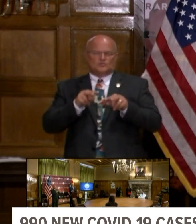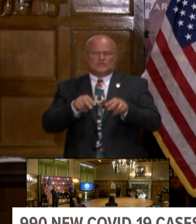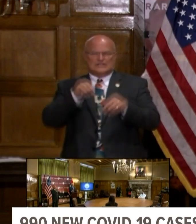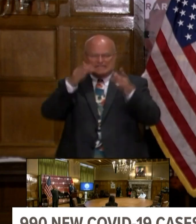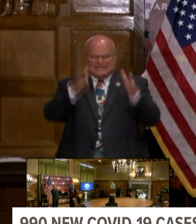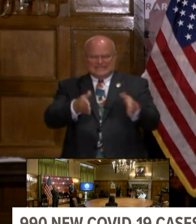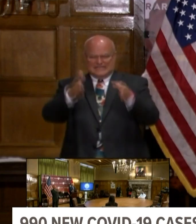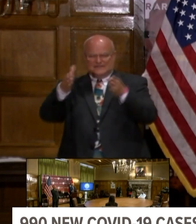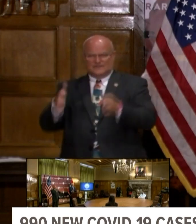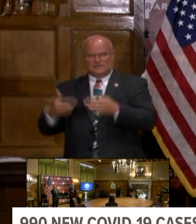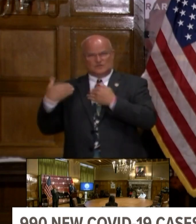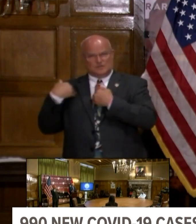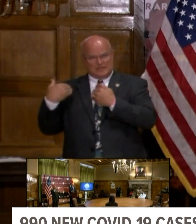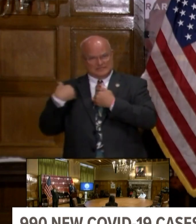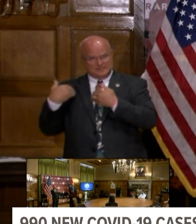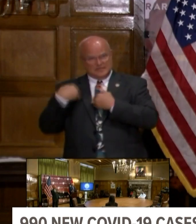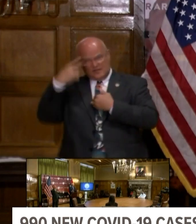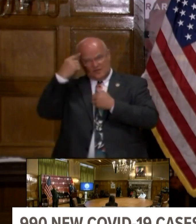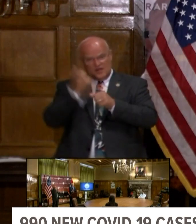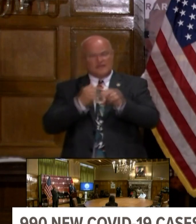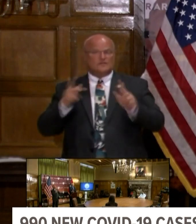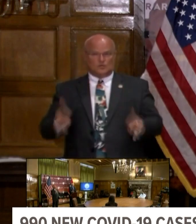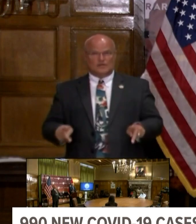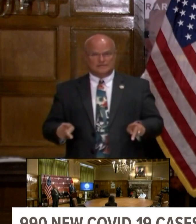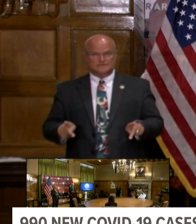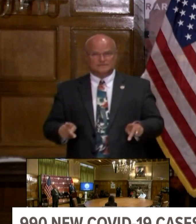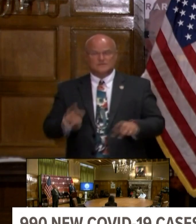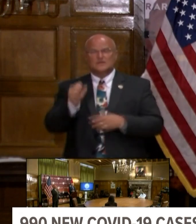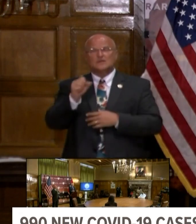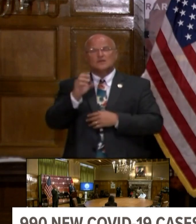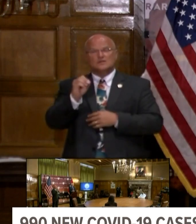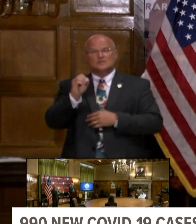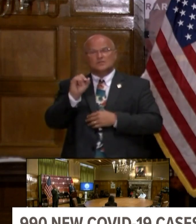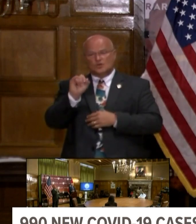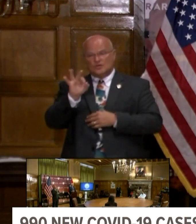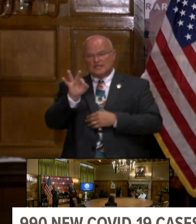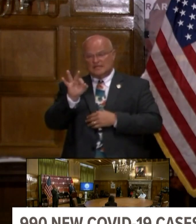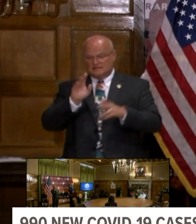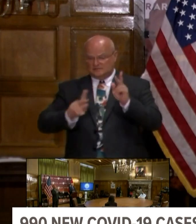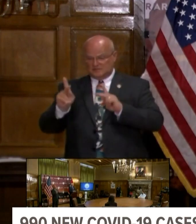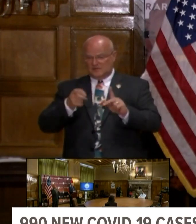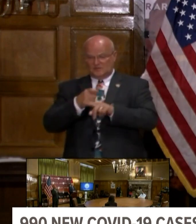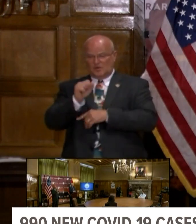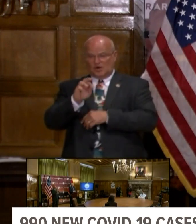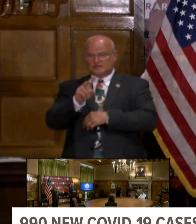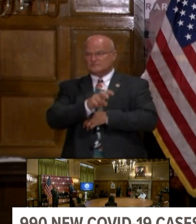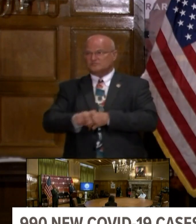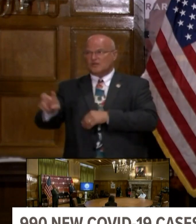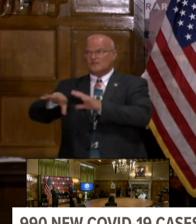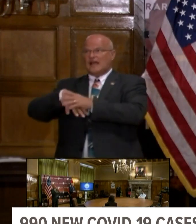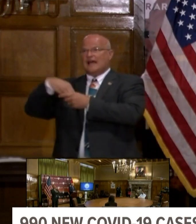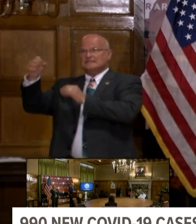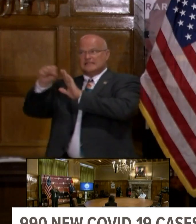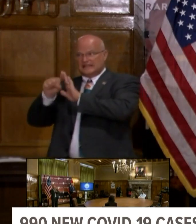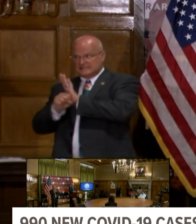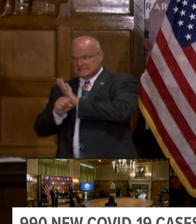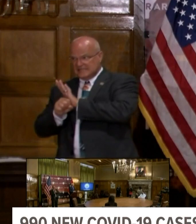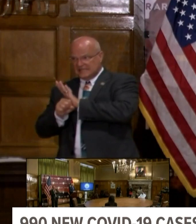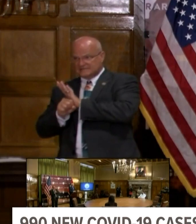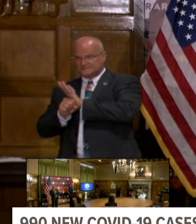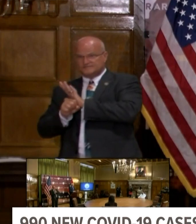at individual responsibility for everyone. And so if people from Arkansas travel outside the